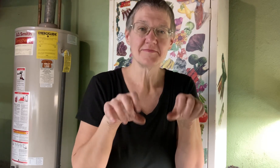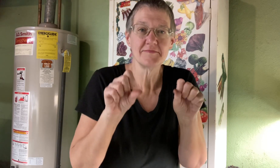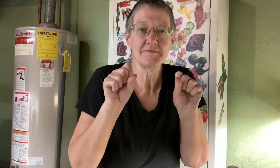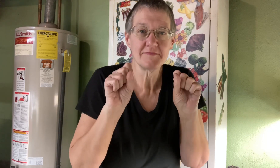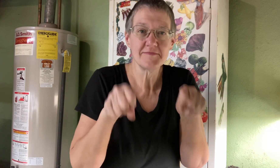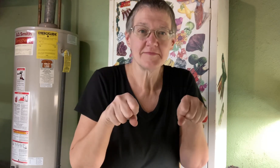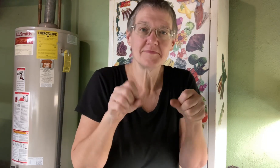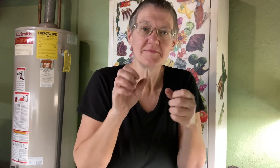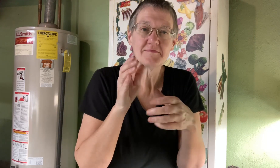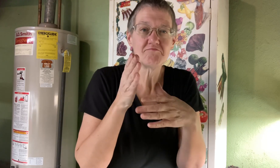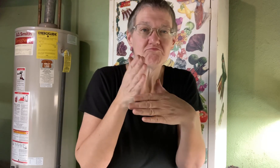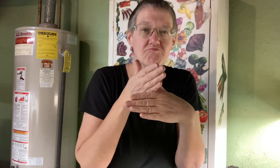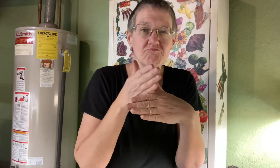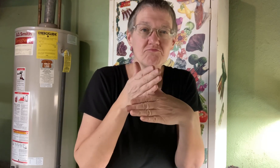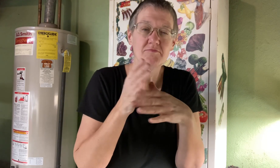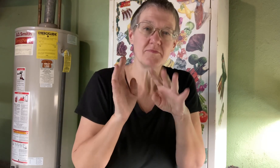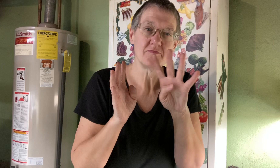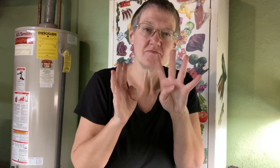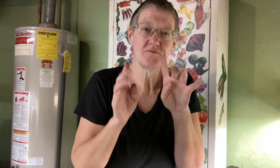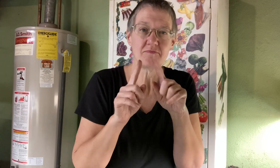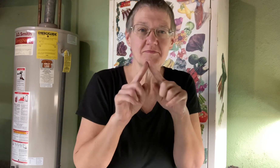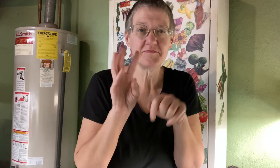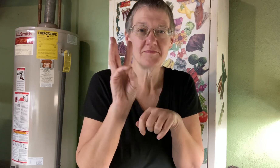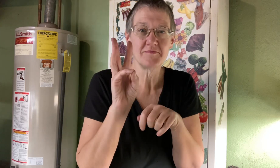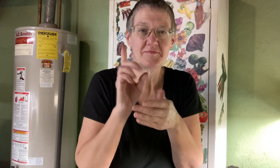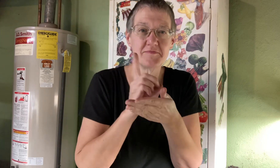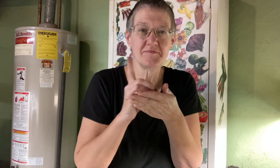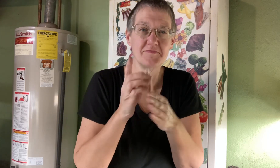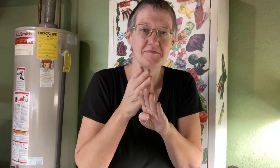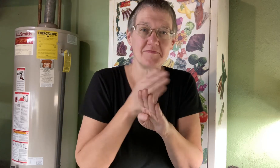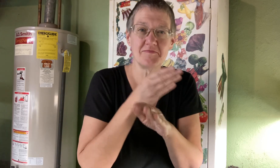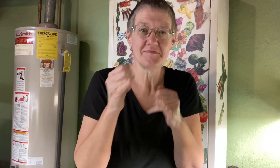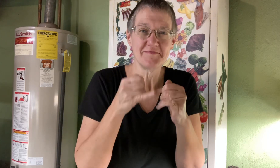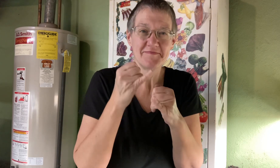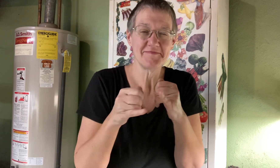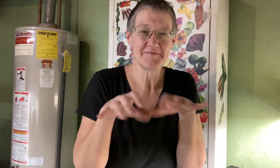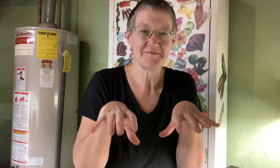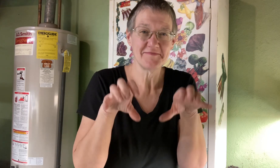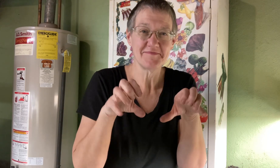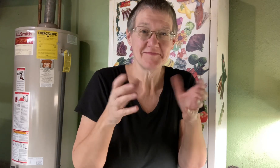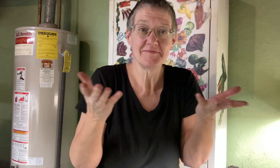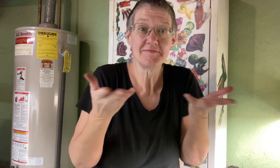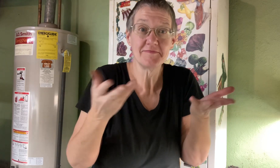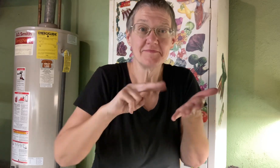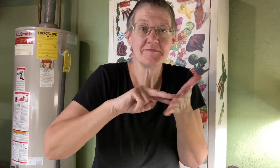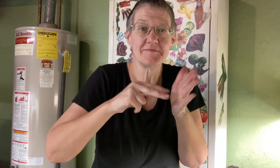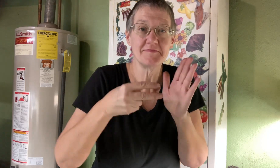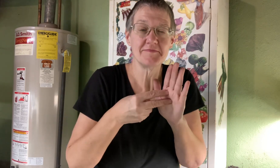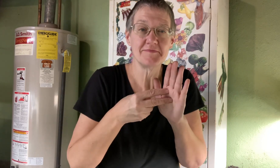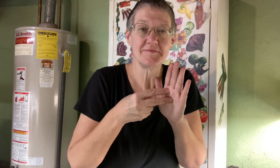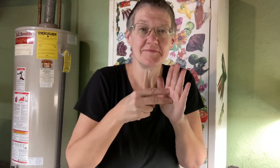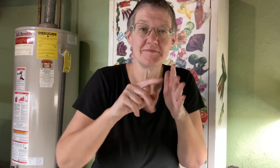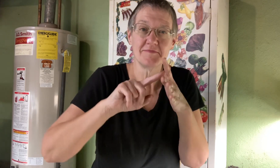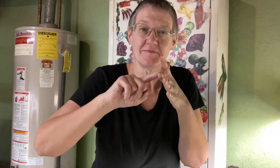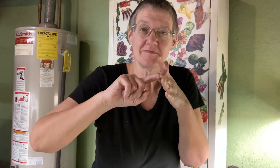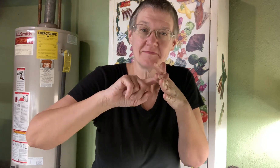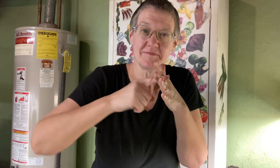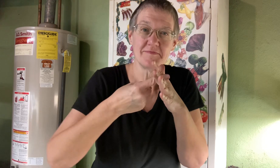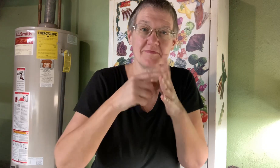frost. You can start hardening them off anywhere between 4 and 6 weeks before your last frost. Here